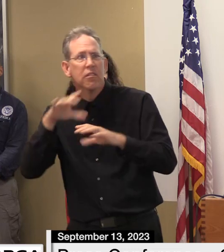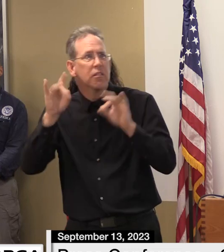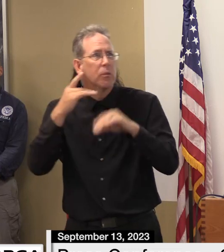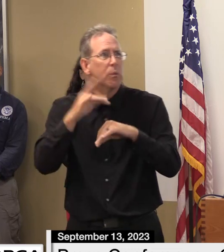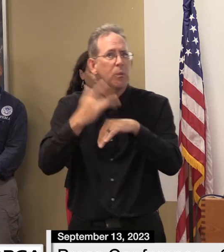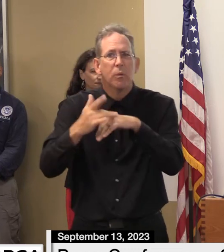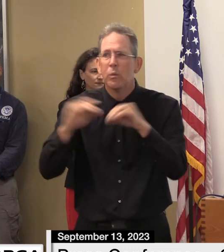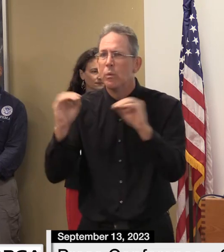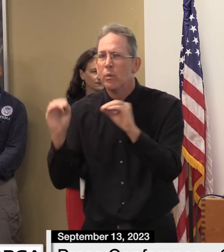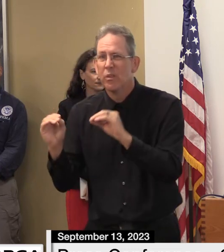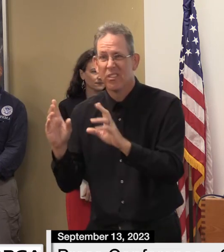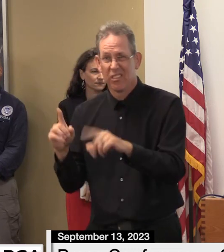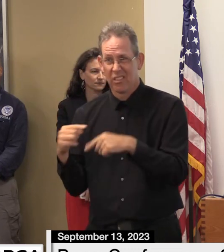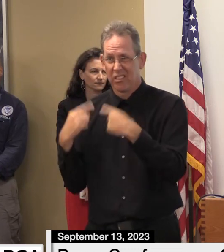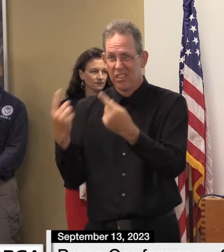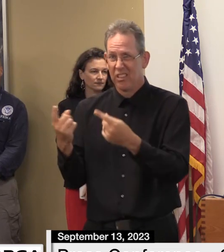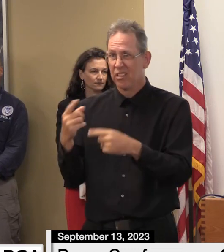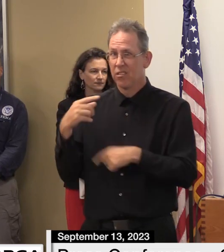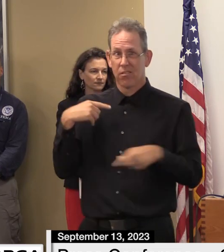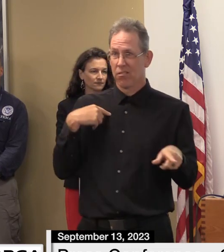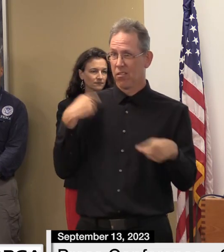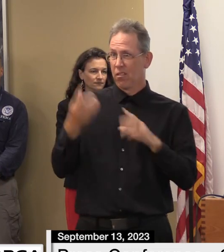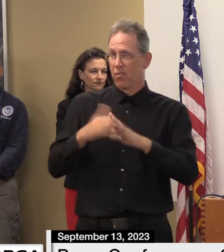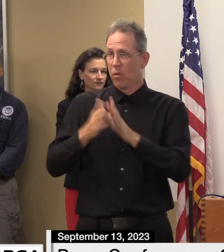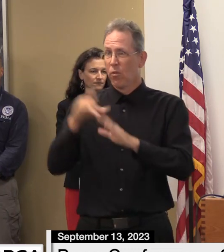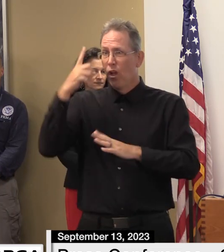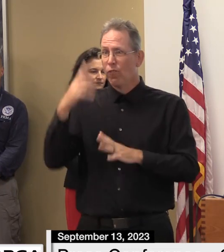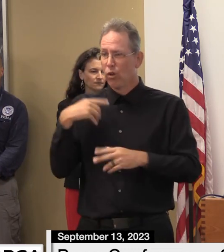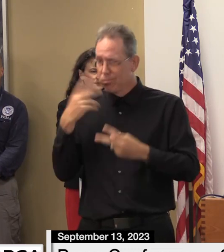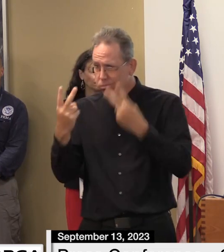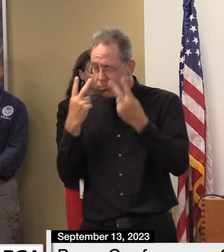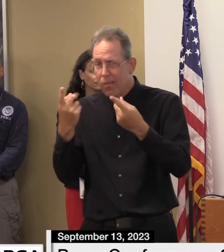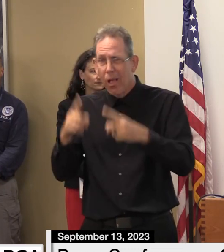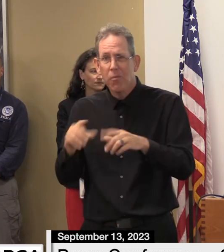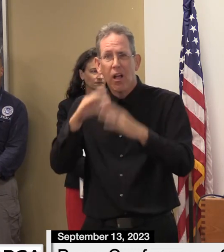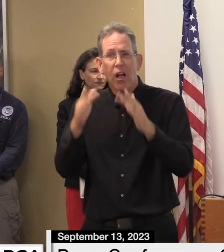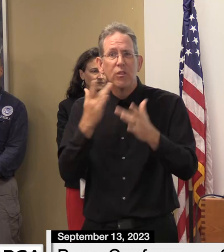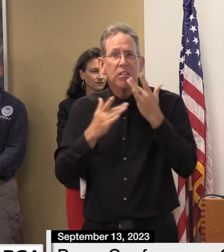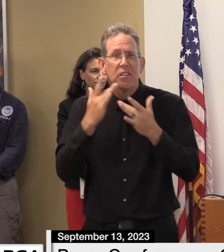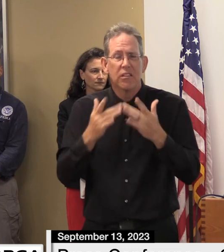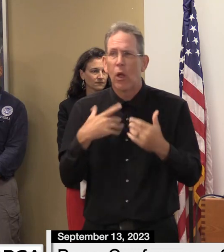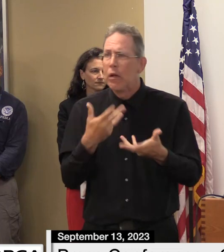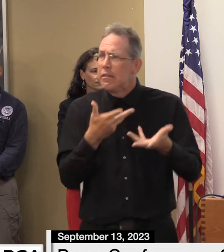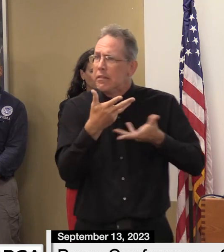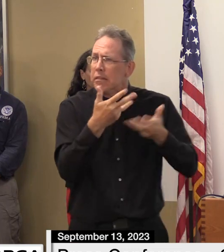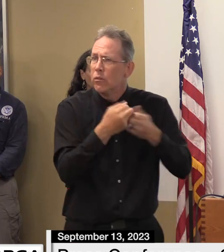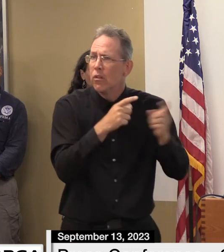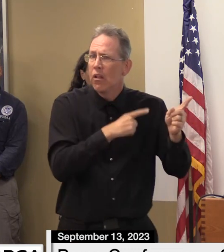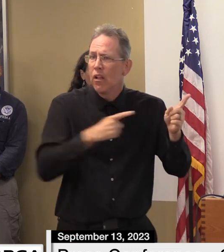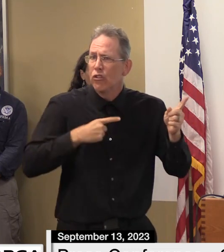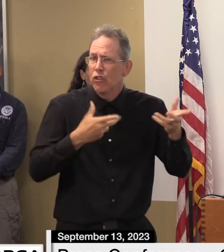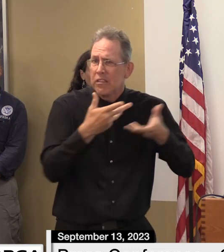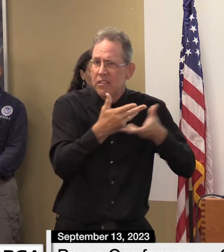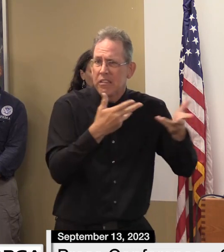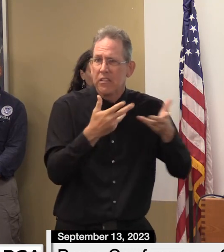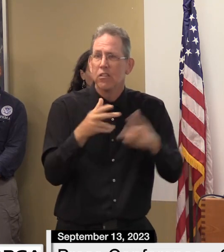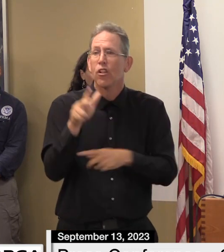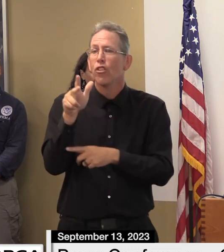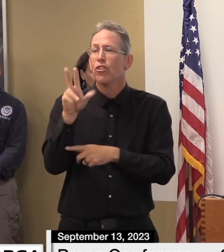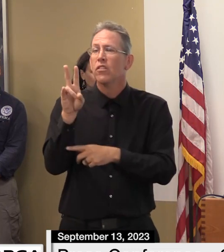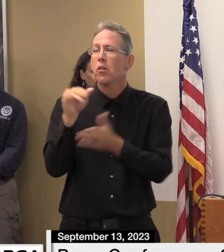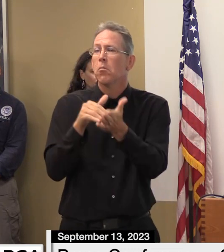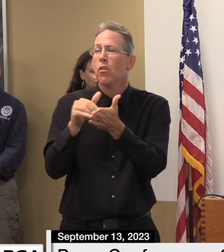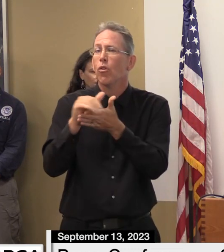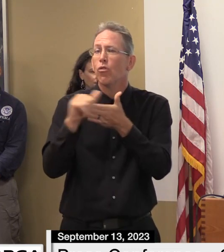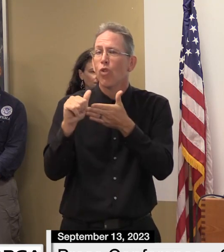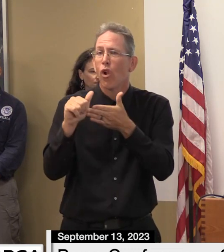office, when we worked with the legislature and created a $37 million housing bond, which leveraged